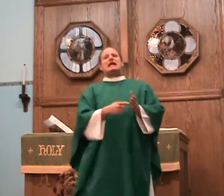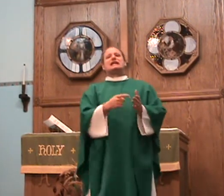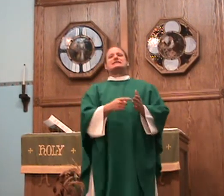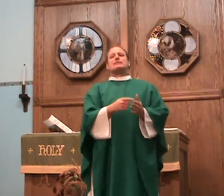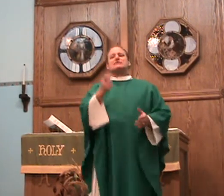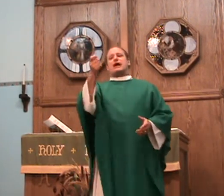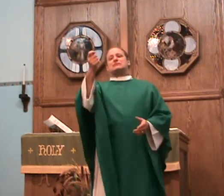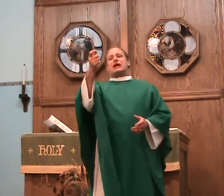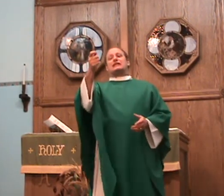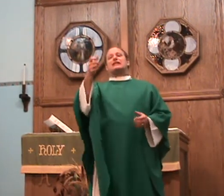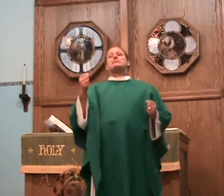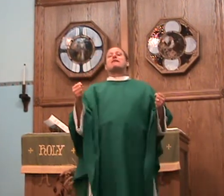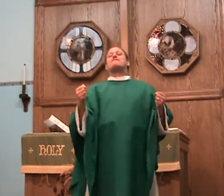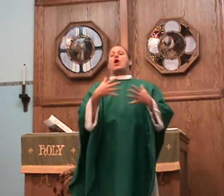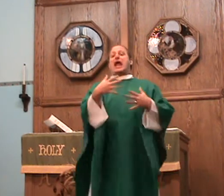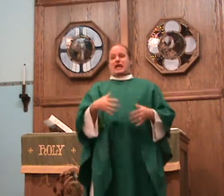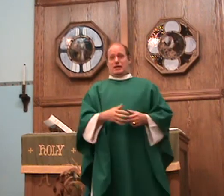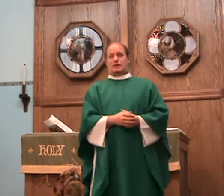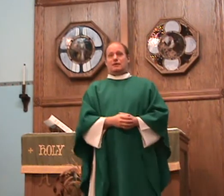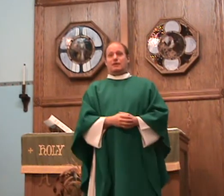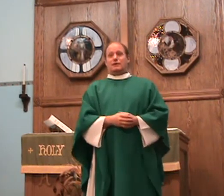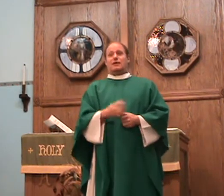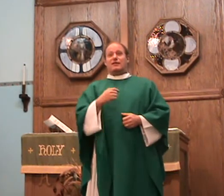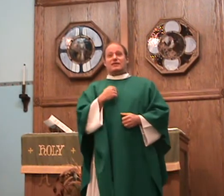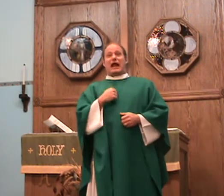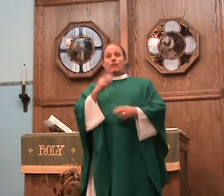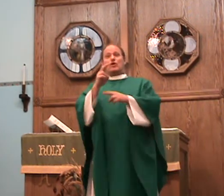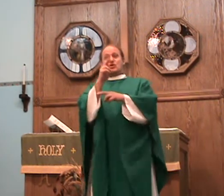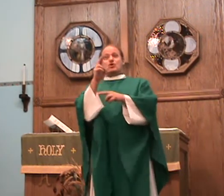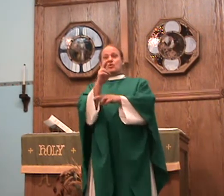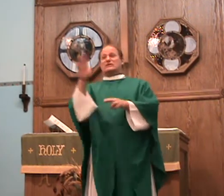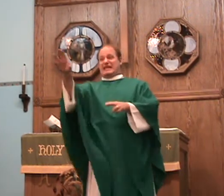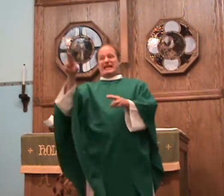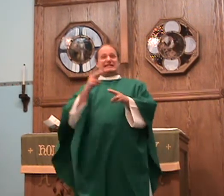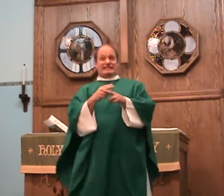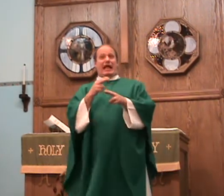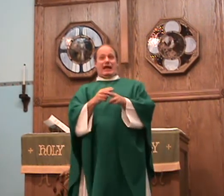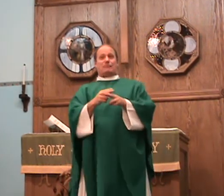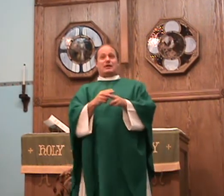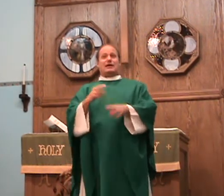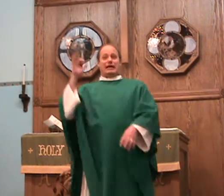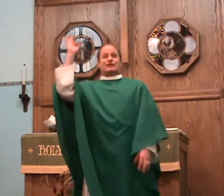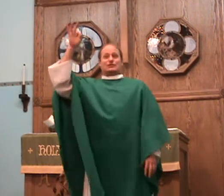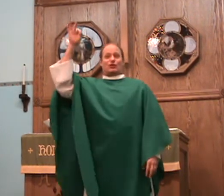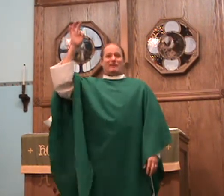He's sometimes a little bit afraid that I will use his name in the sermon.